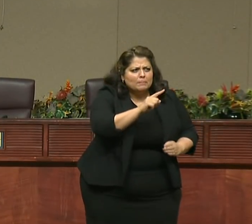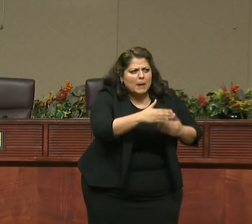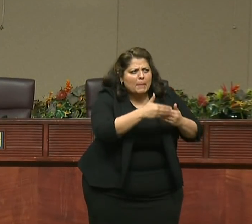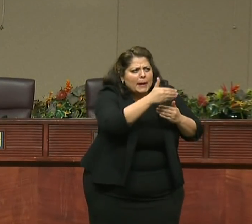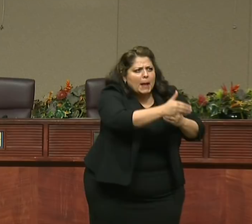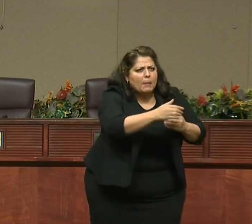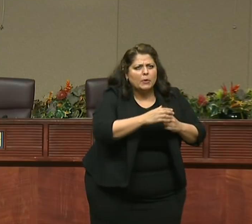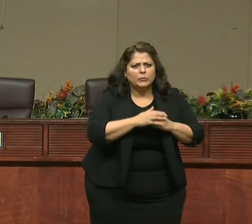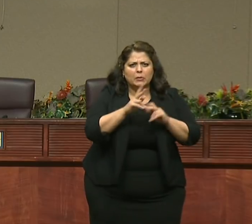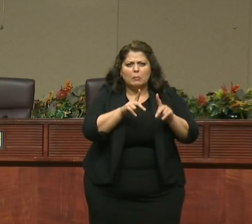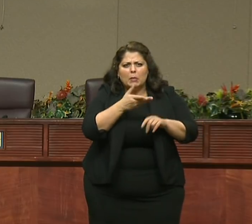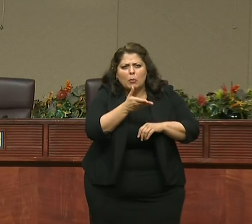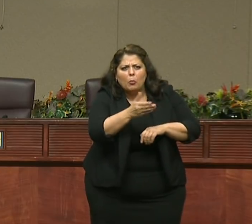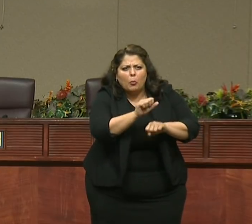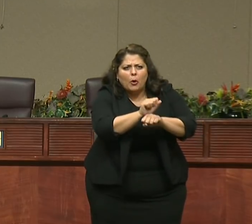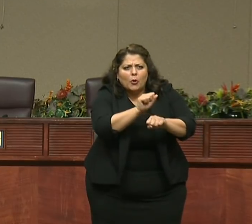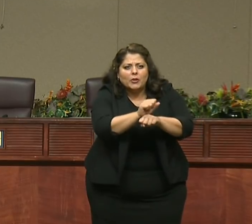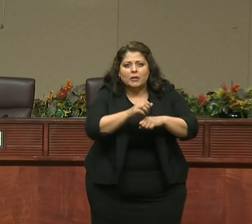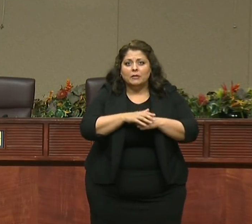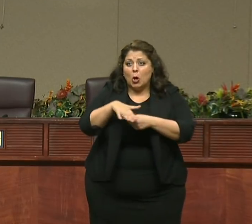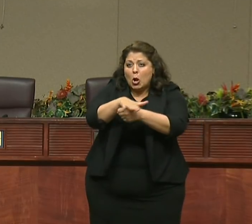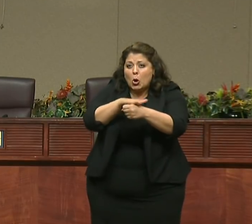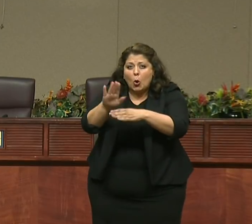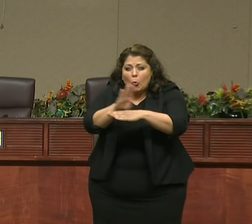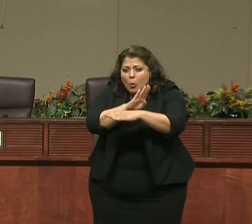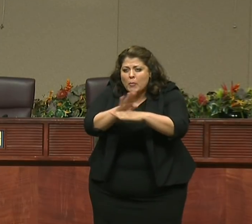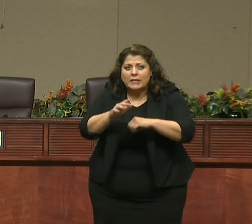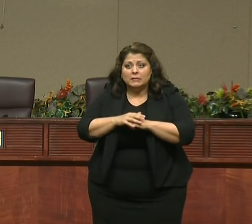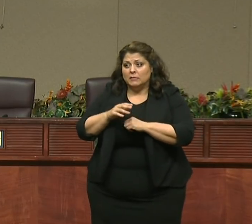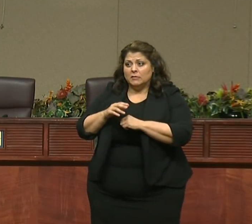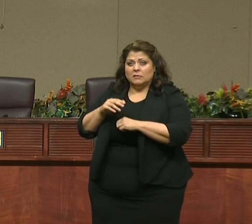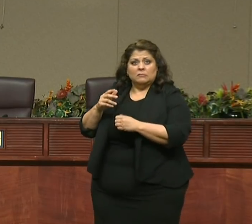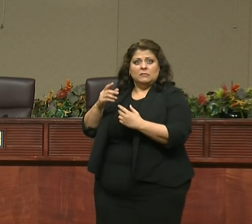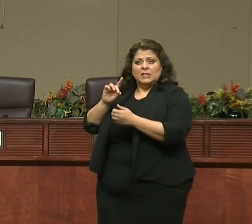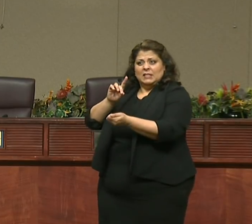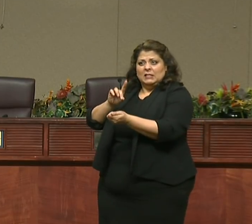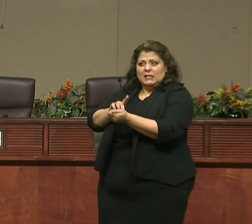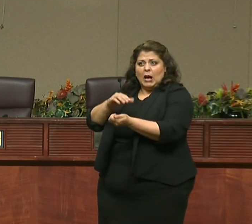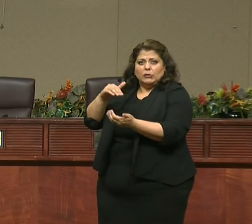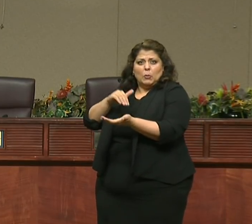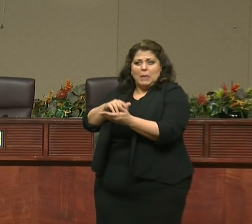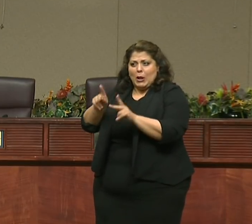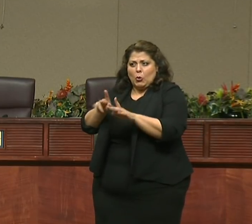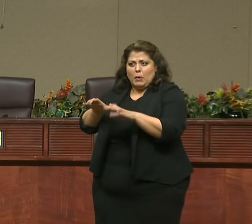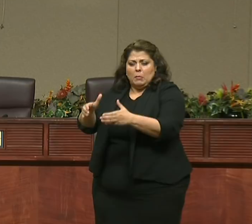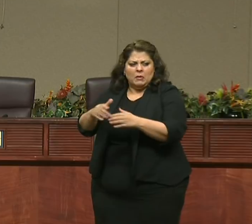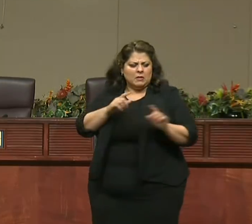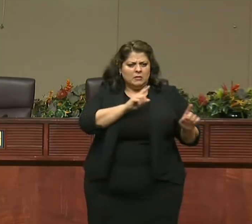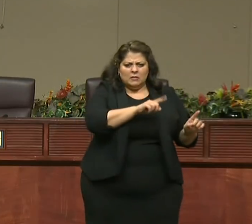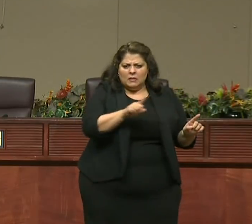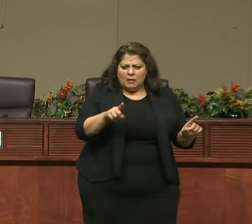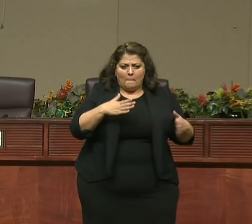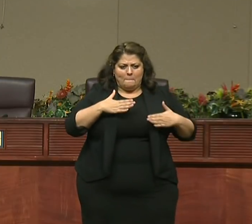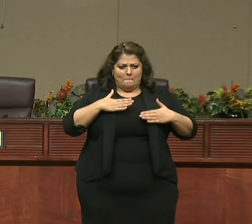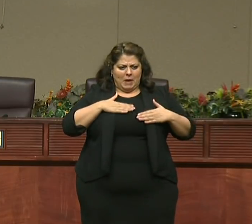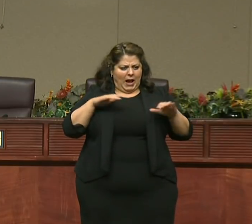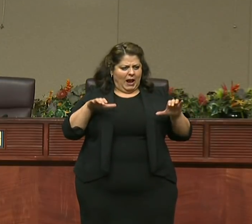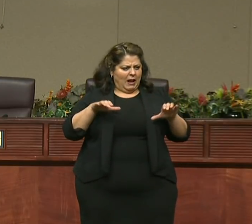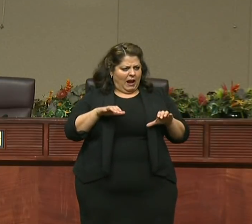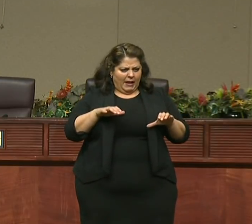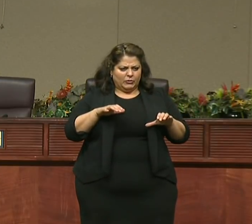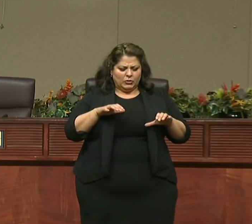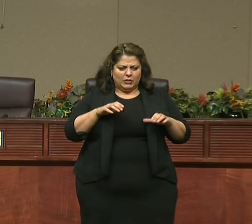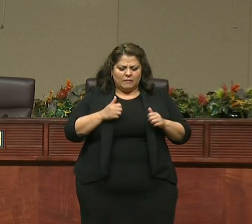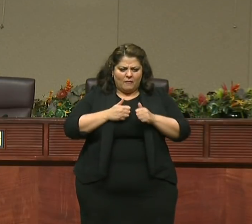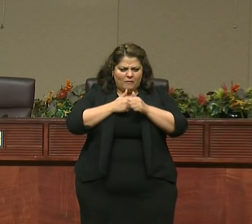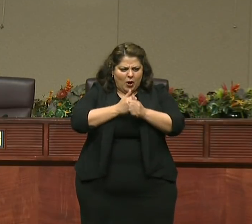our local businesses, our healthcare workers, means that your individual actions can help further and stop